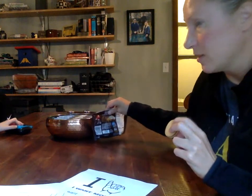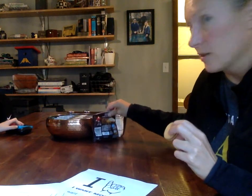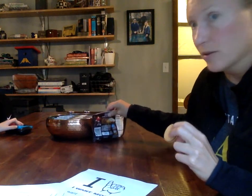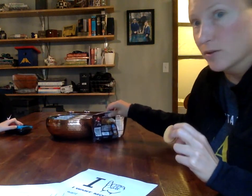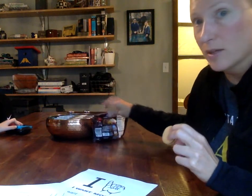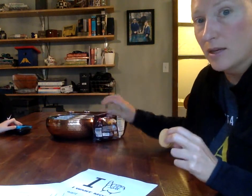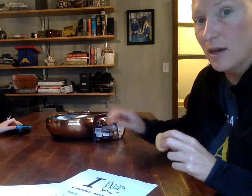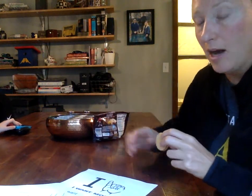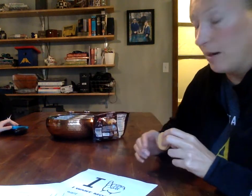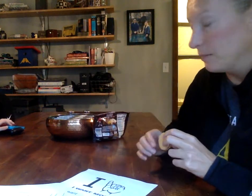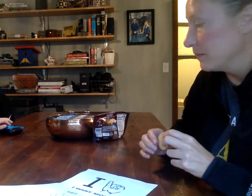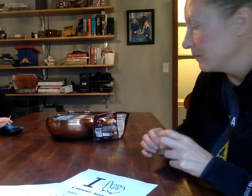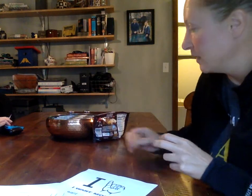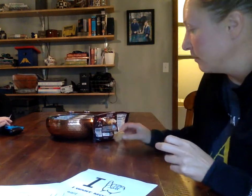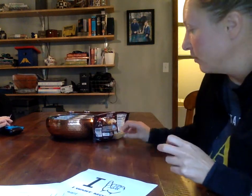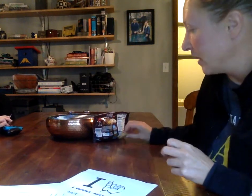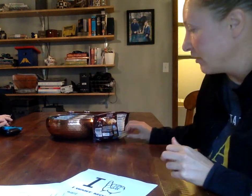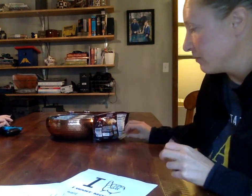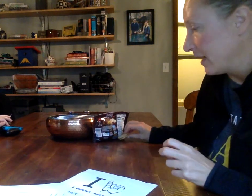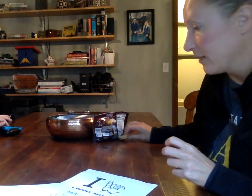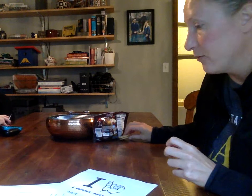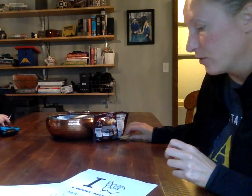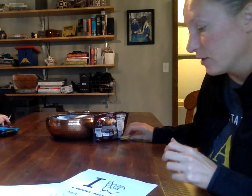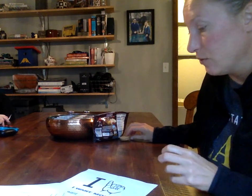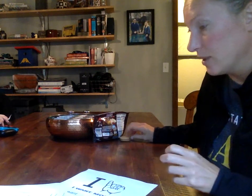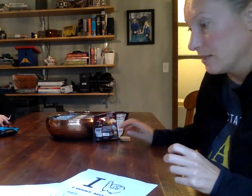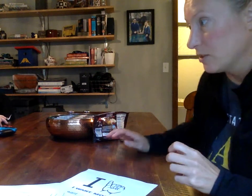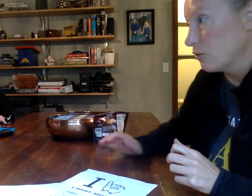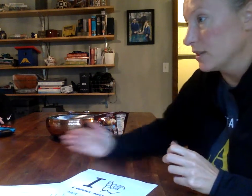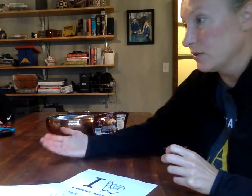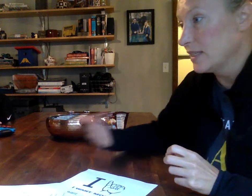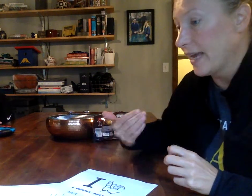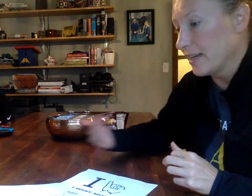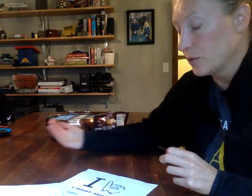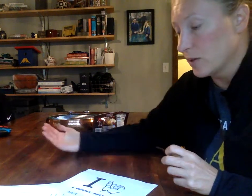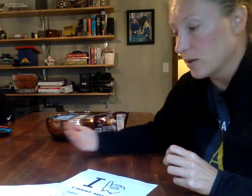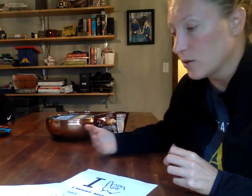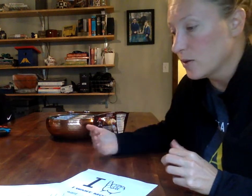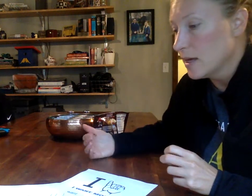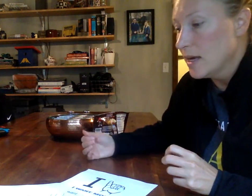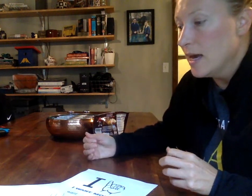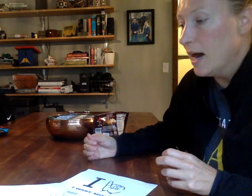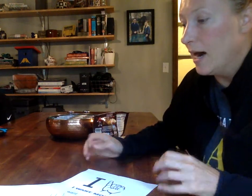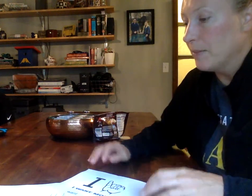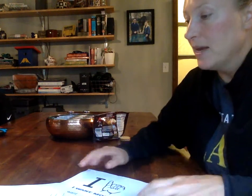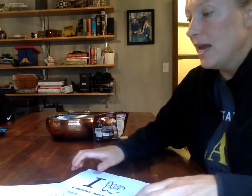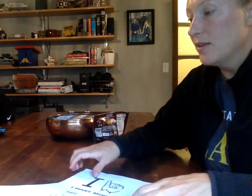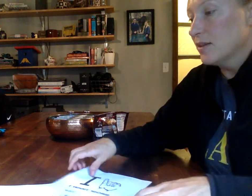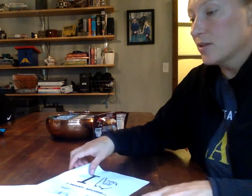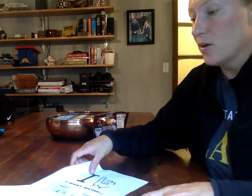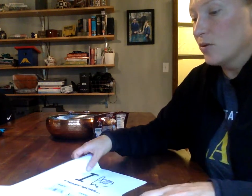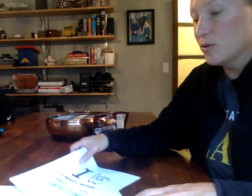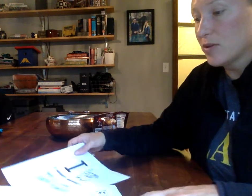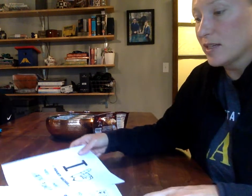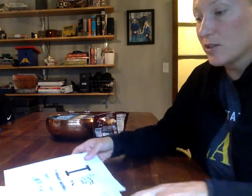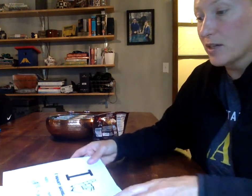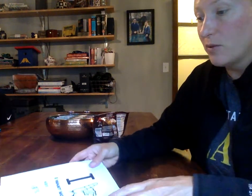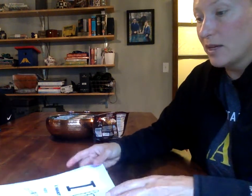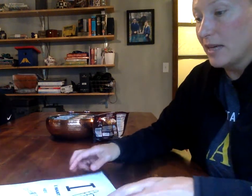start those communication back and forth that you want them to want to engage with you. And so those are things you're going to want to